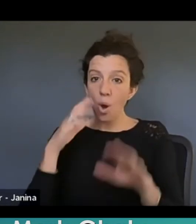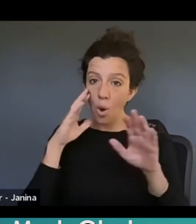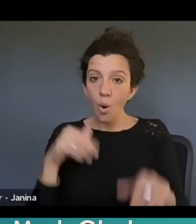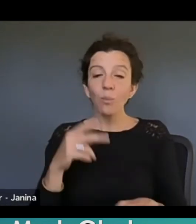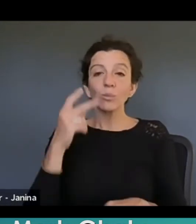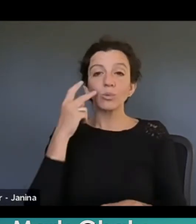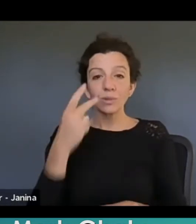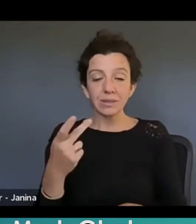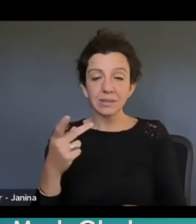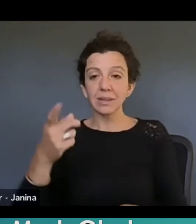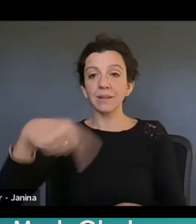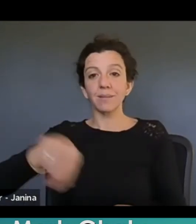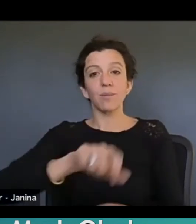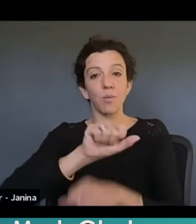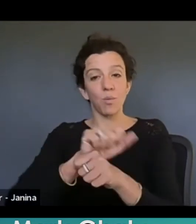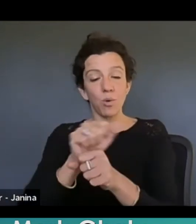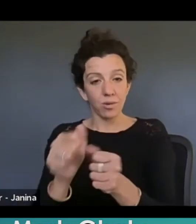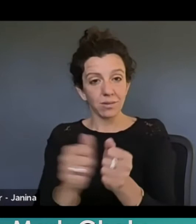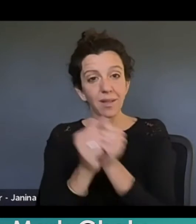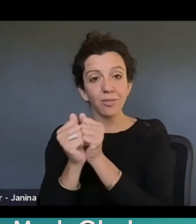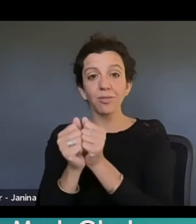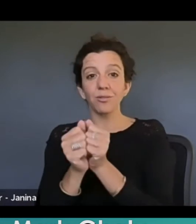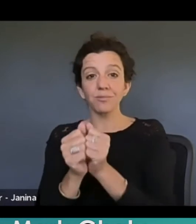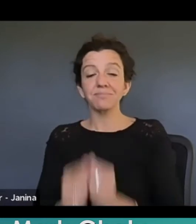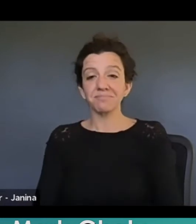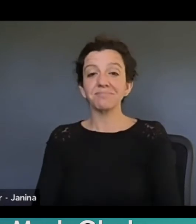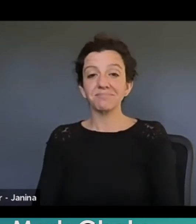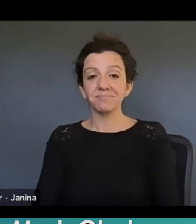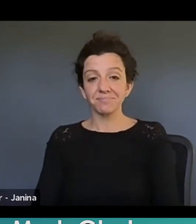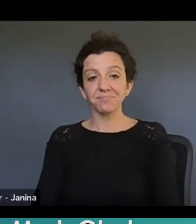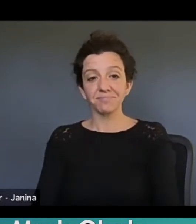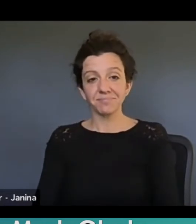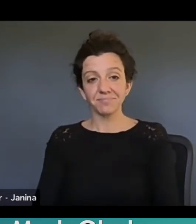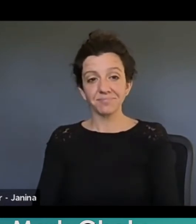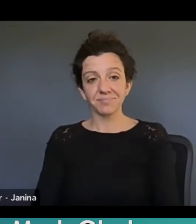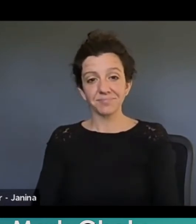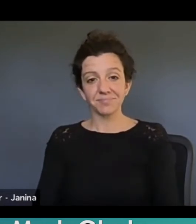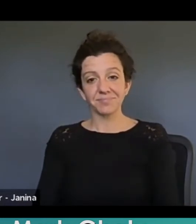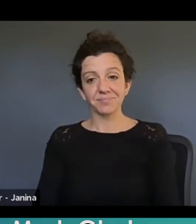done in a complete way. Tiffany Stecker, Bloomberg.